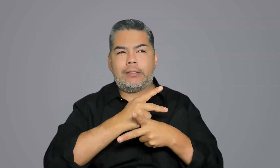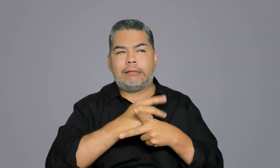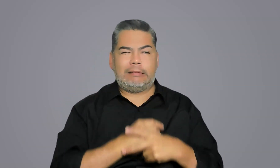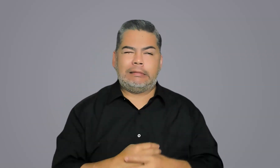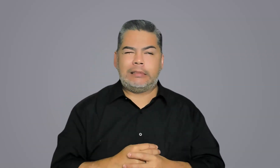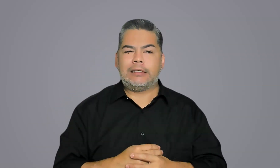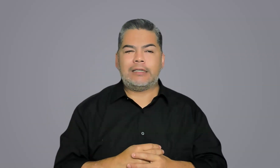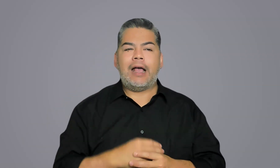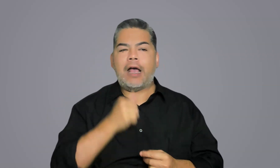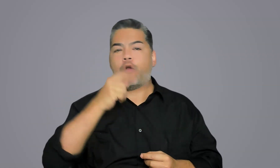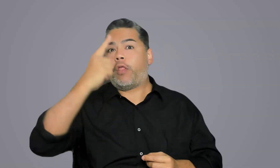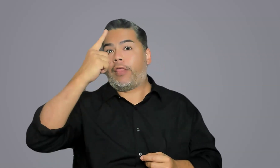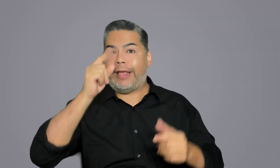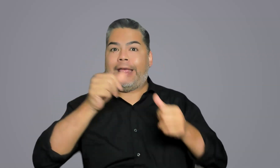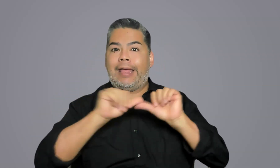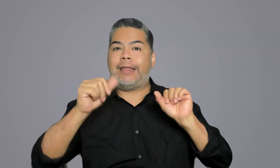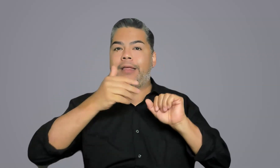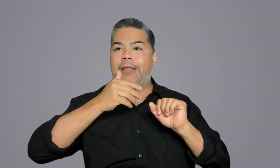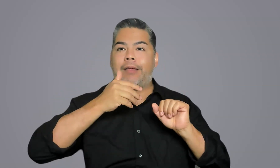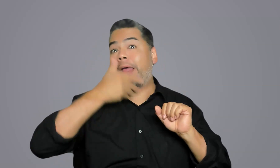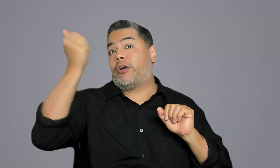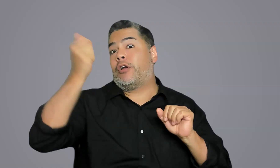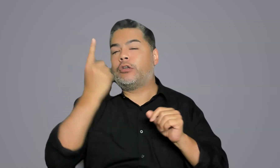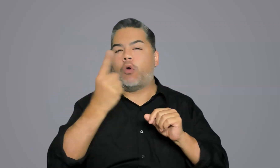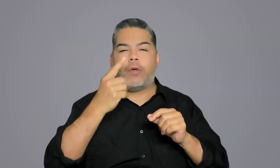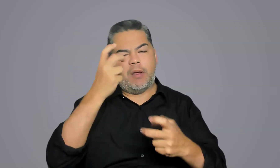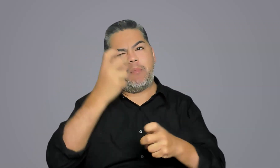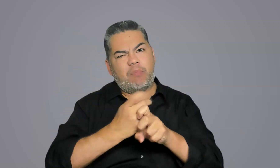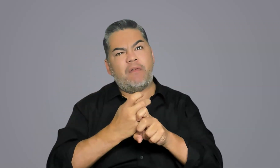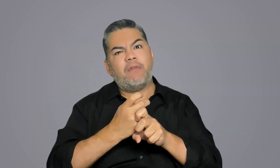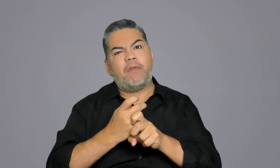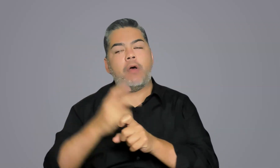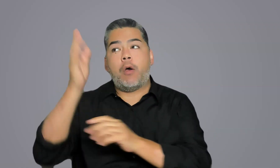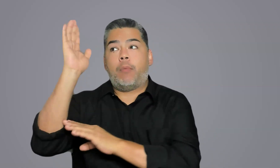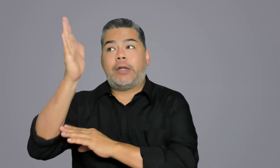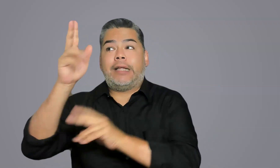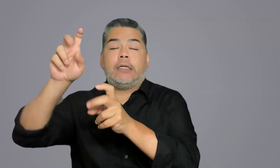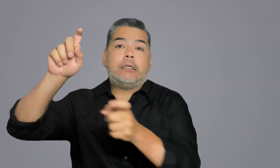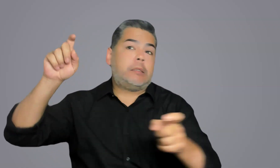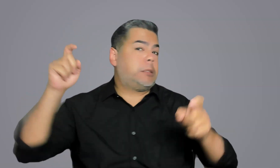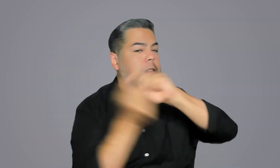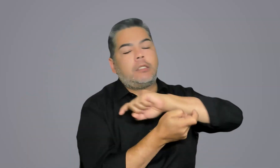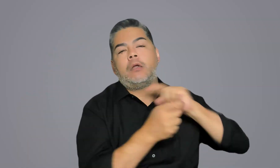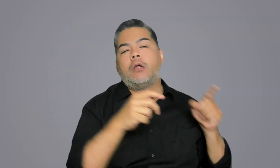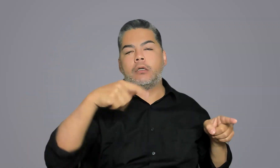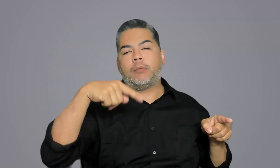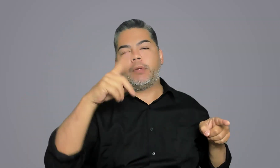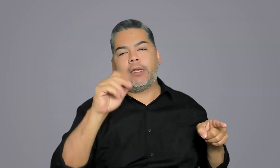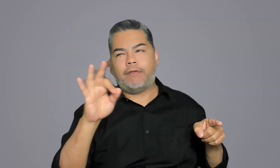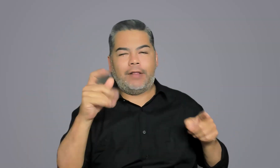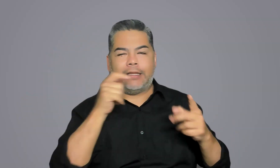particularly better. I think it's always going to be problematic converting a presentation into a PDF. The two are just not going to work very